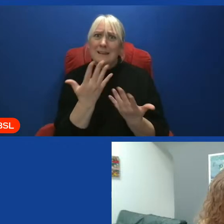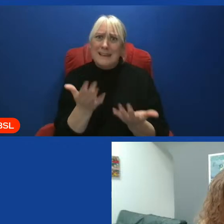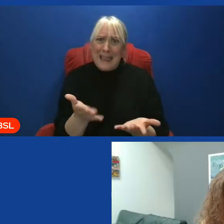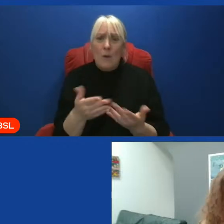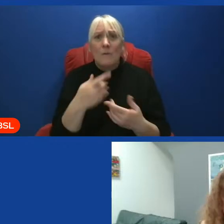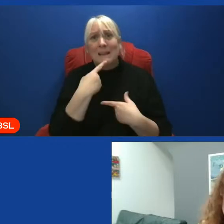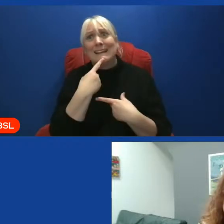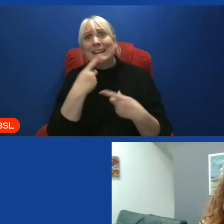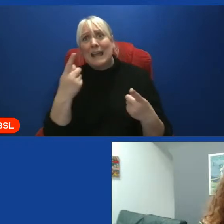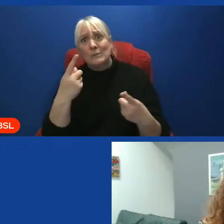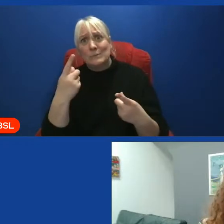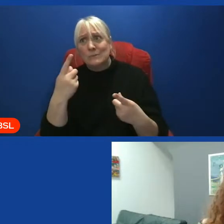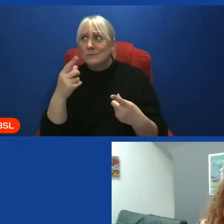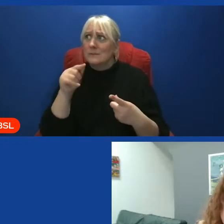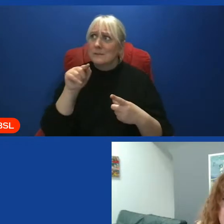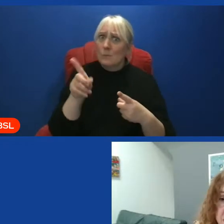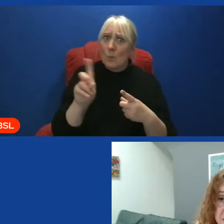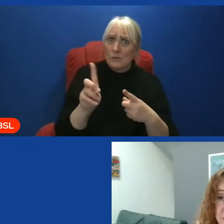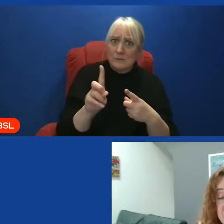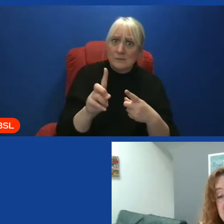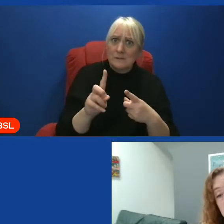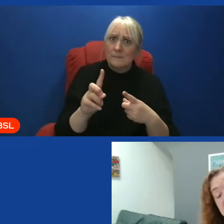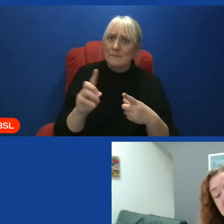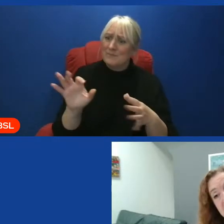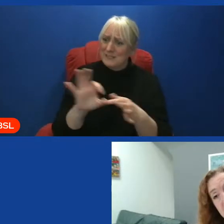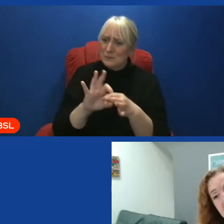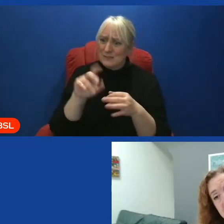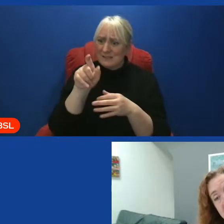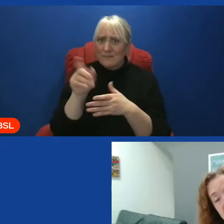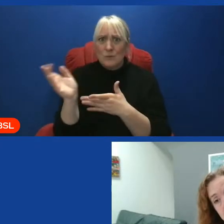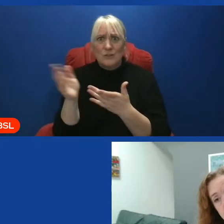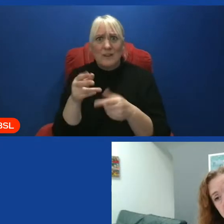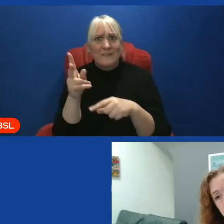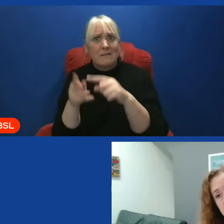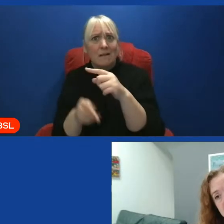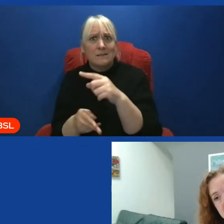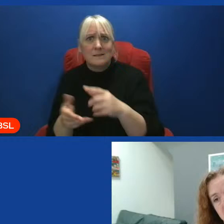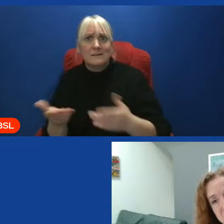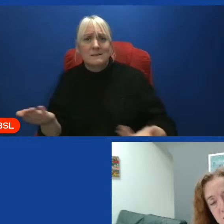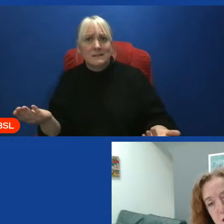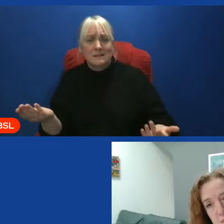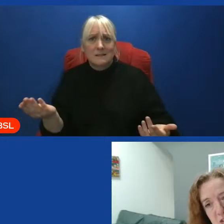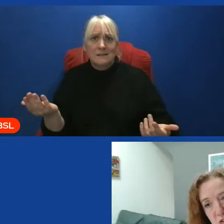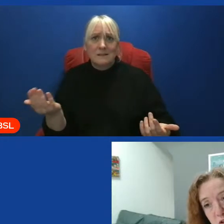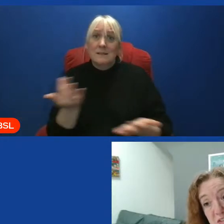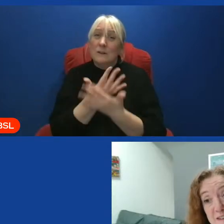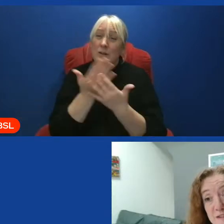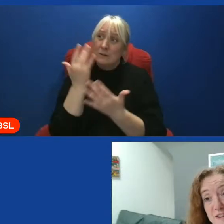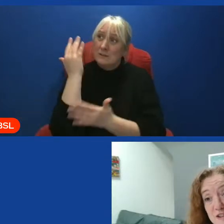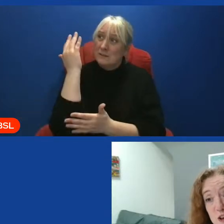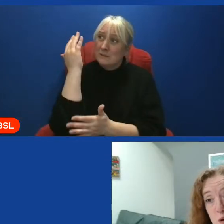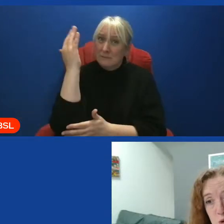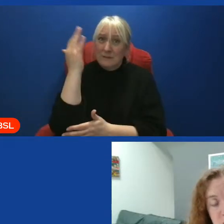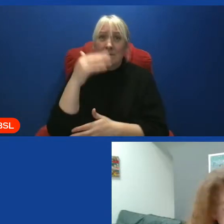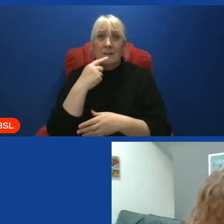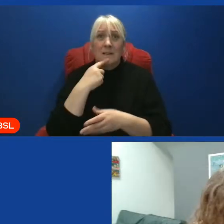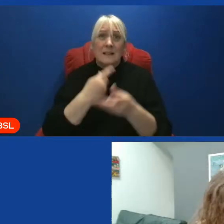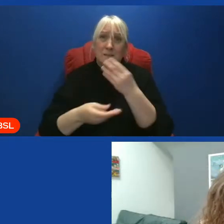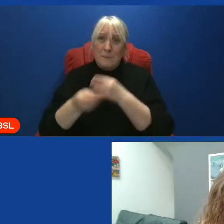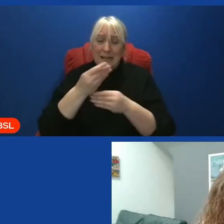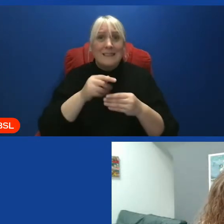that the government have made now around the civil service. And when I think a number of speakers have described this as austerity 2